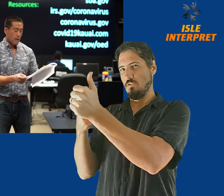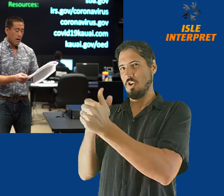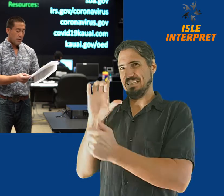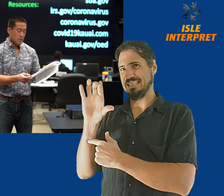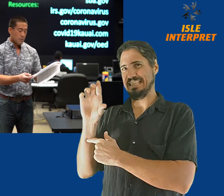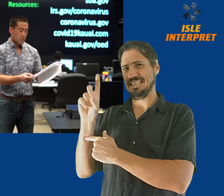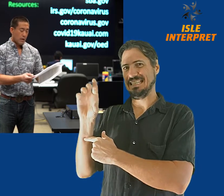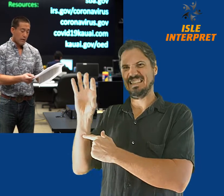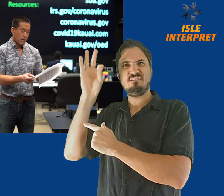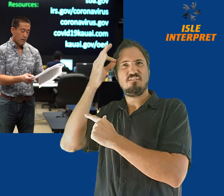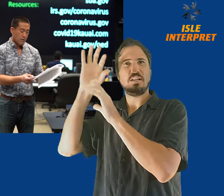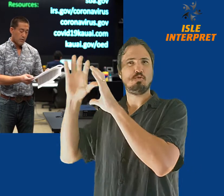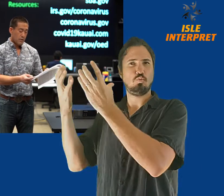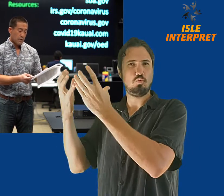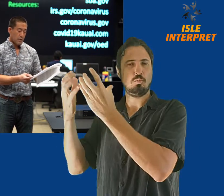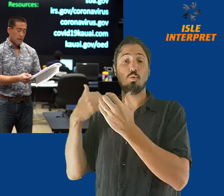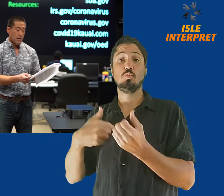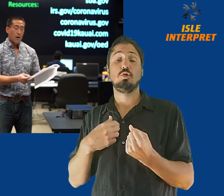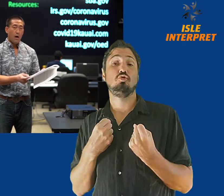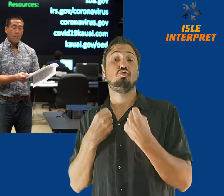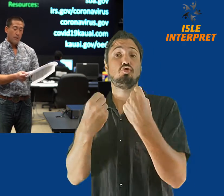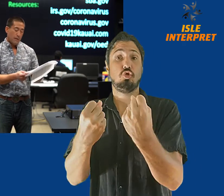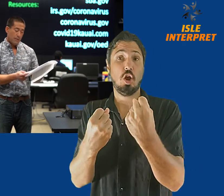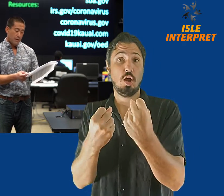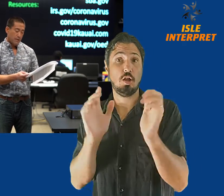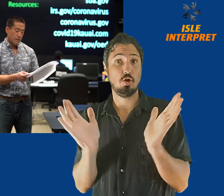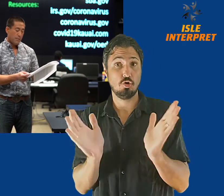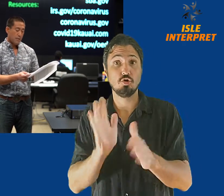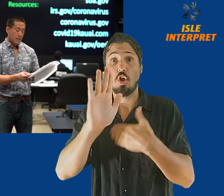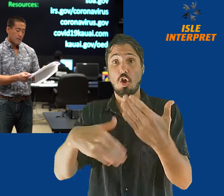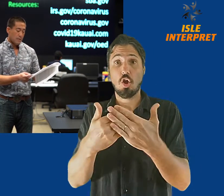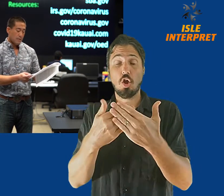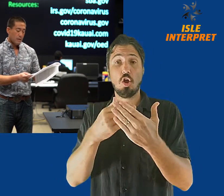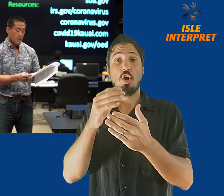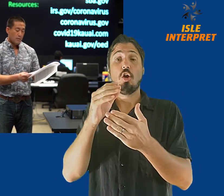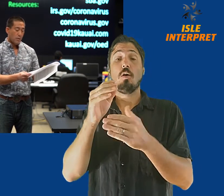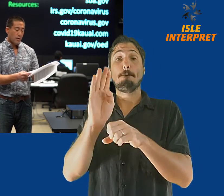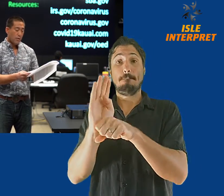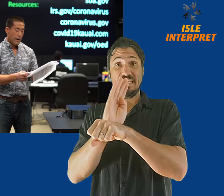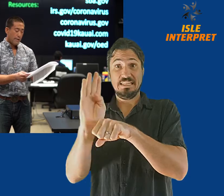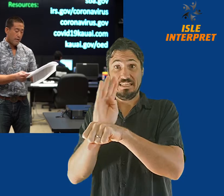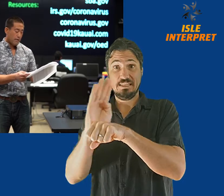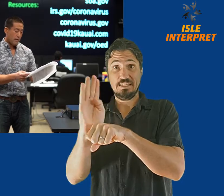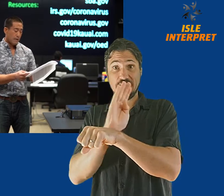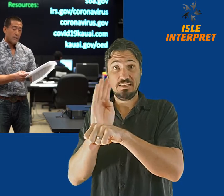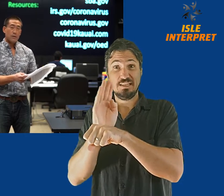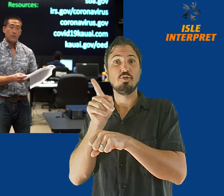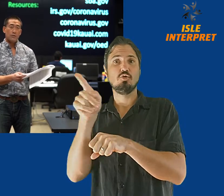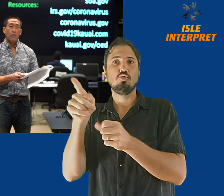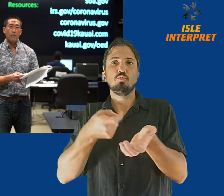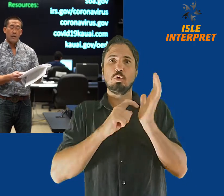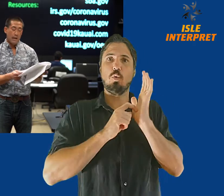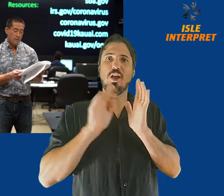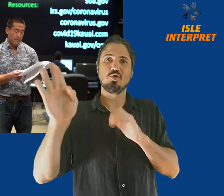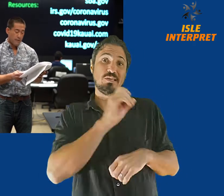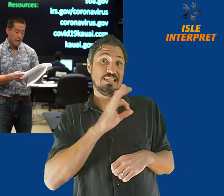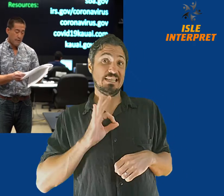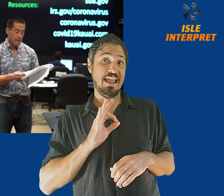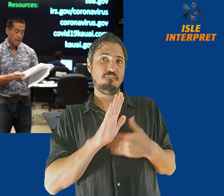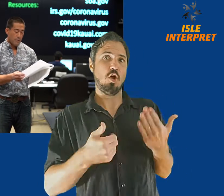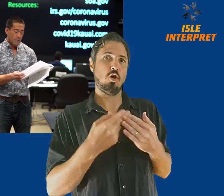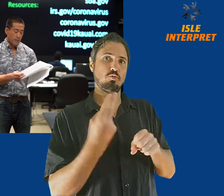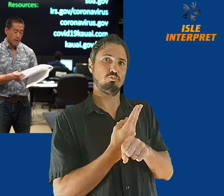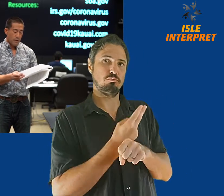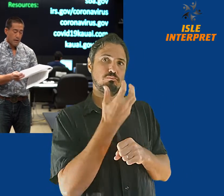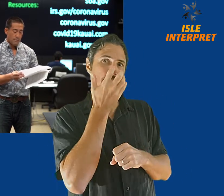We are also strongly urging all public-facing businesses to require your customers over the age of